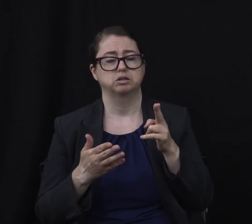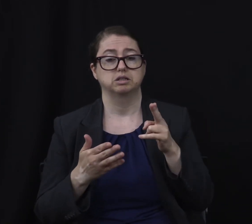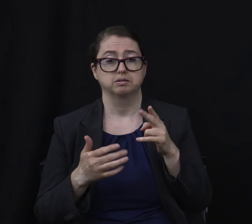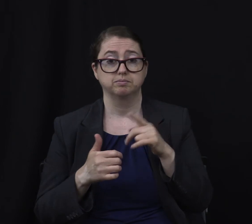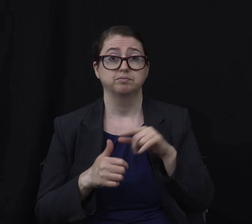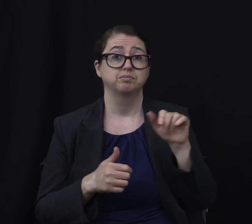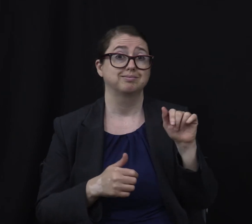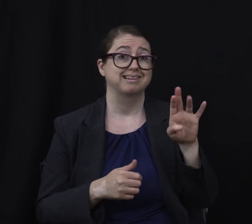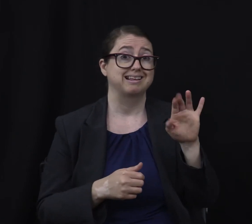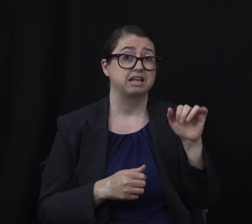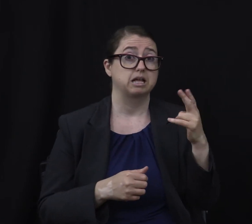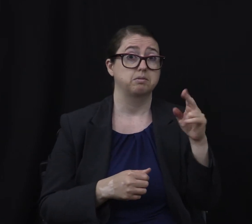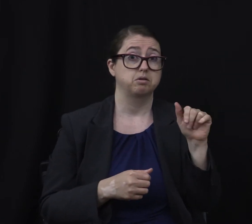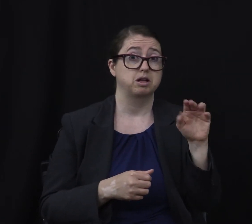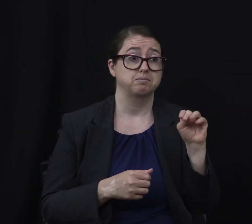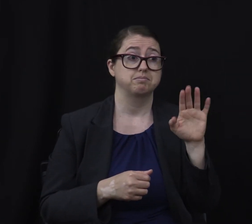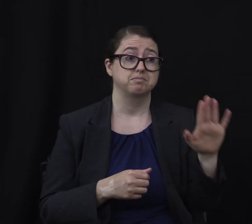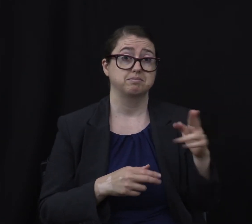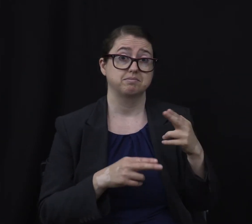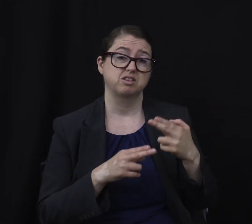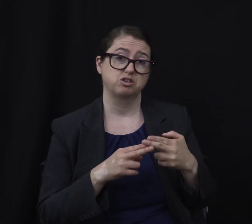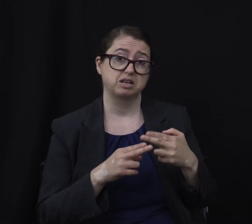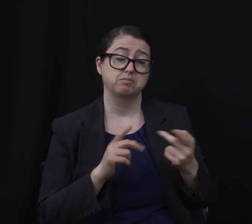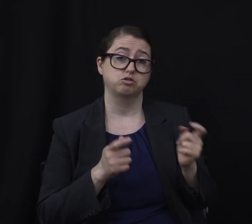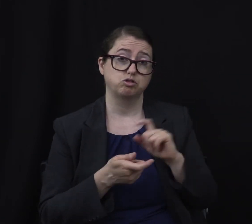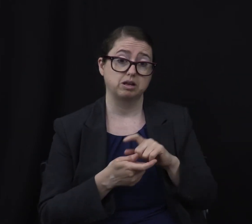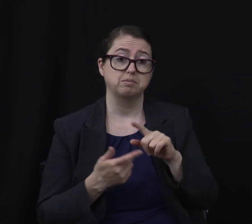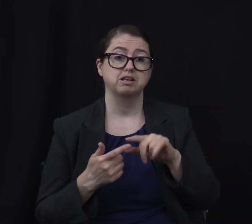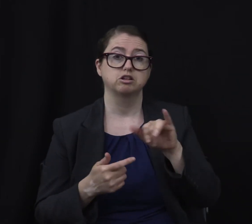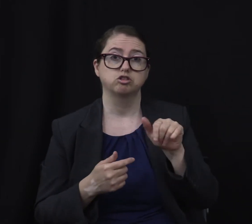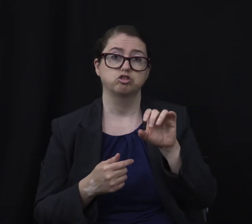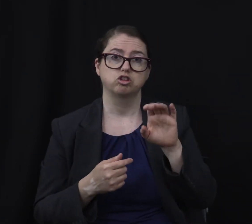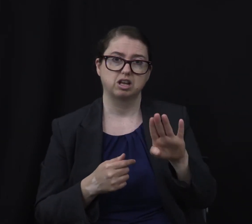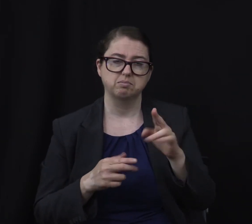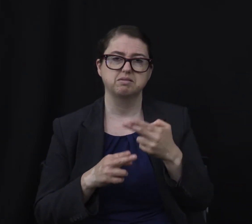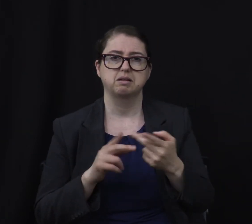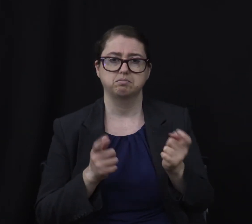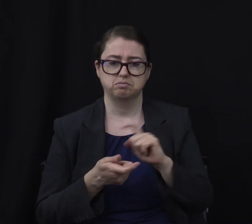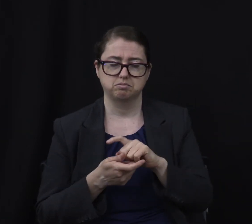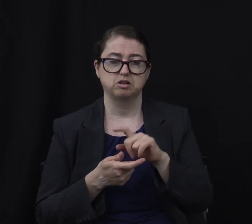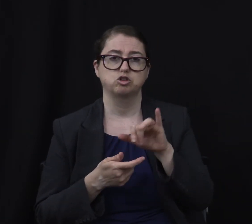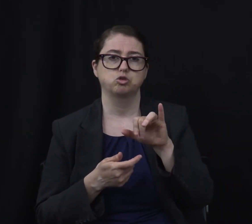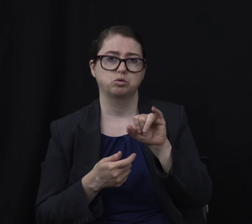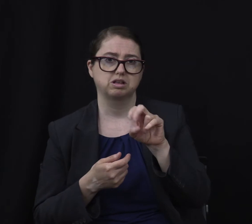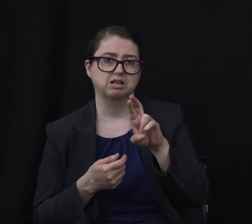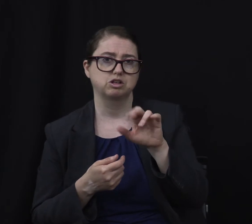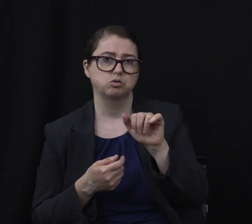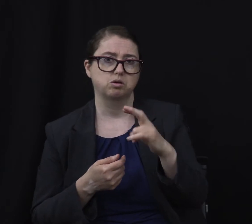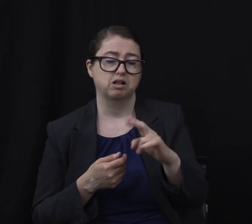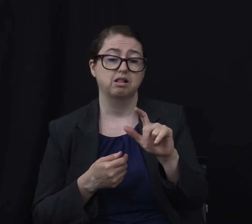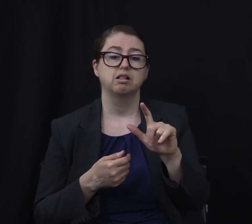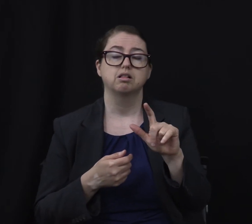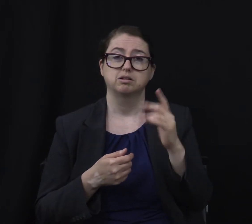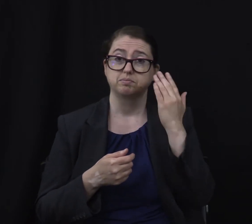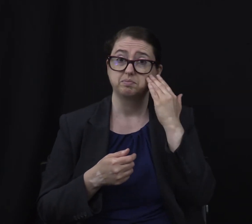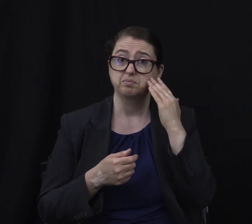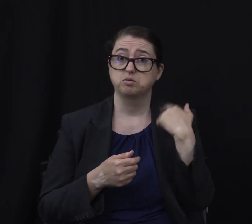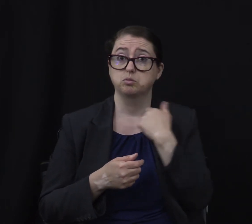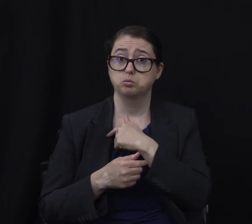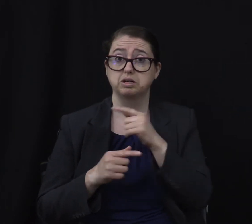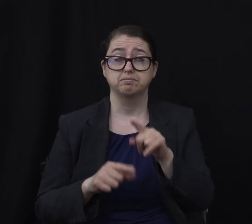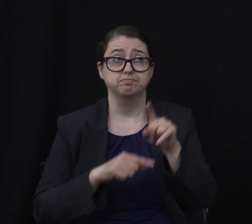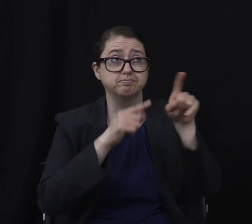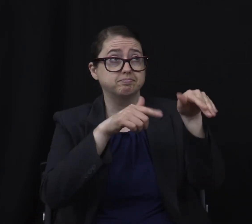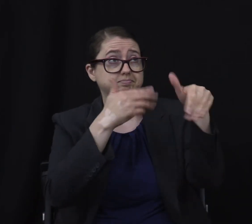Sarah's name being changed. We have Jacob's name being changed to Israel. You might know that you and I, when we make it to the kingdom, will also be